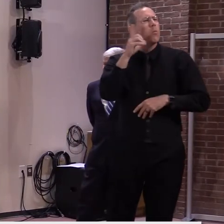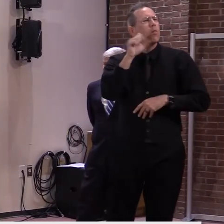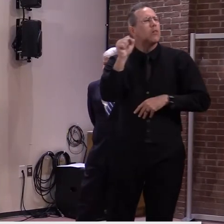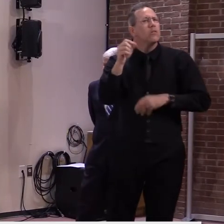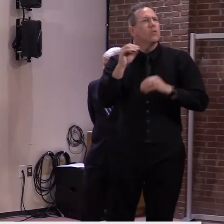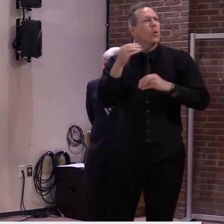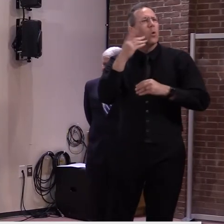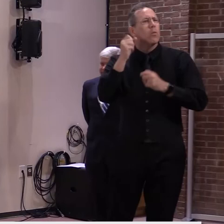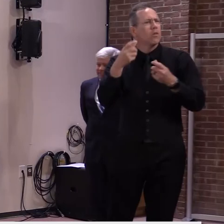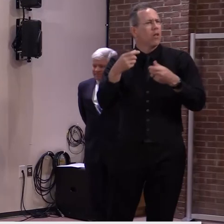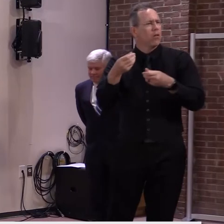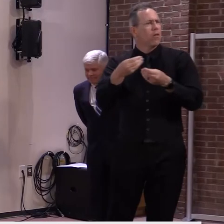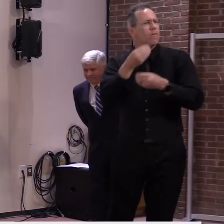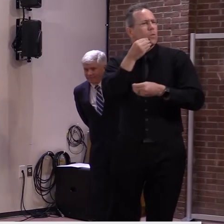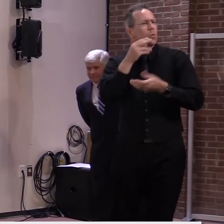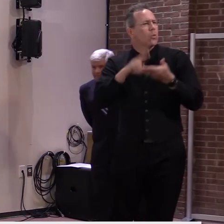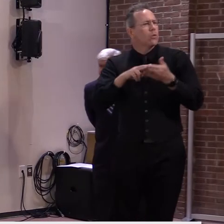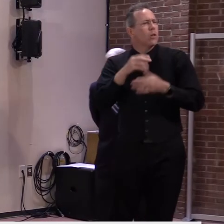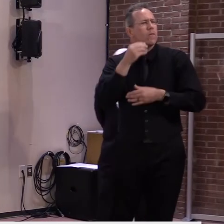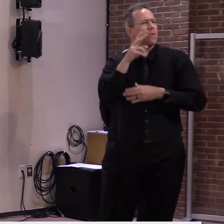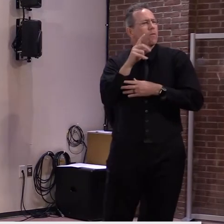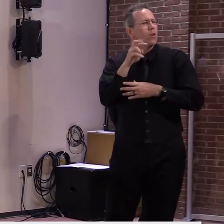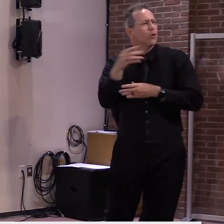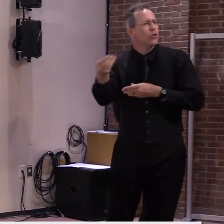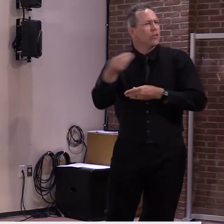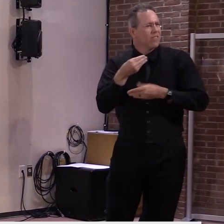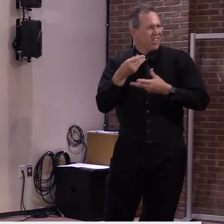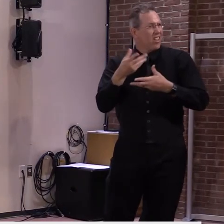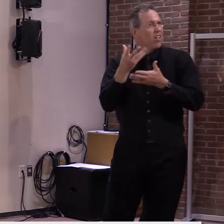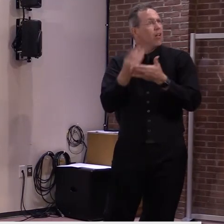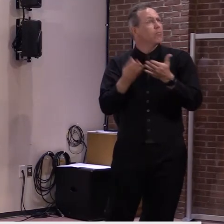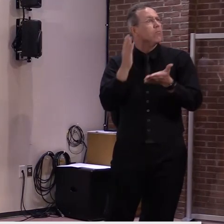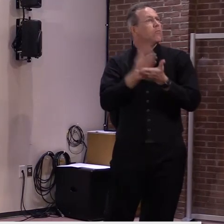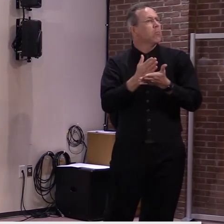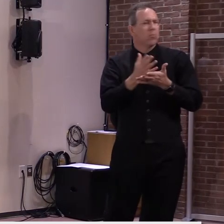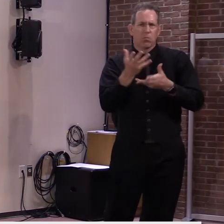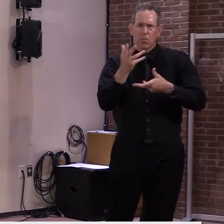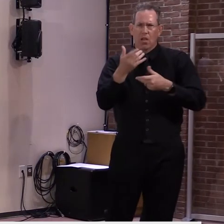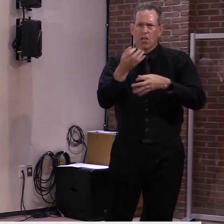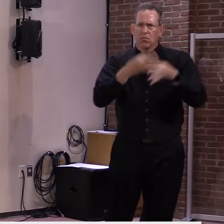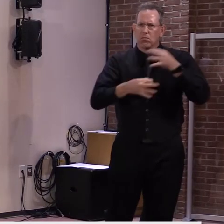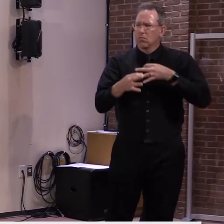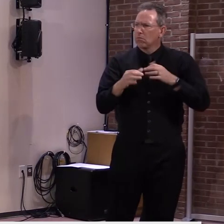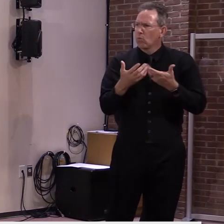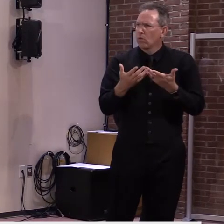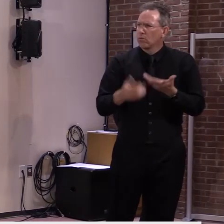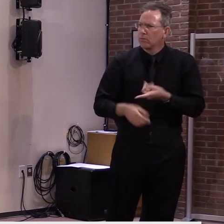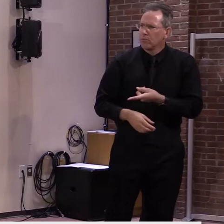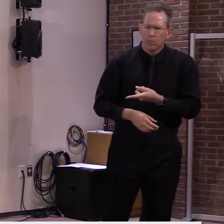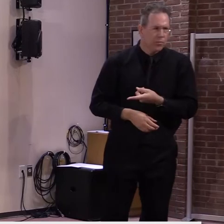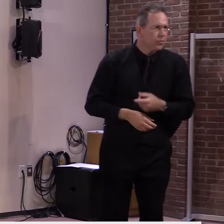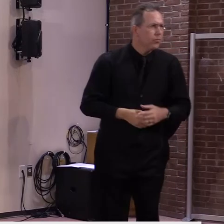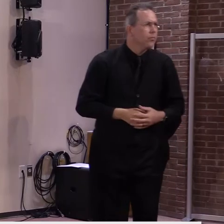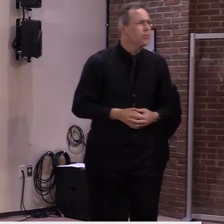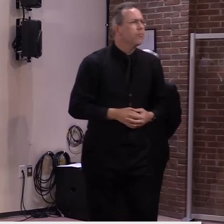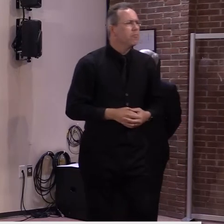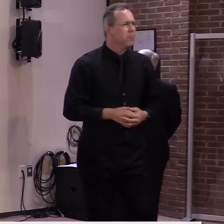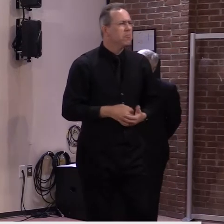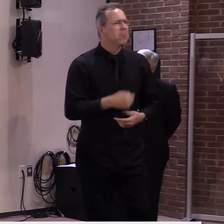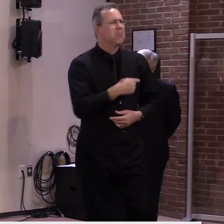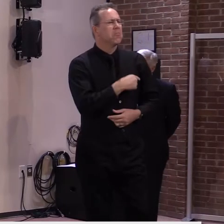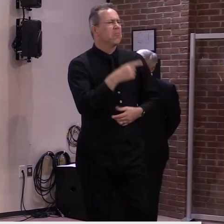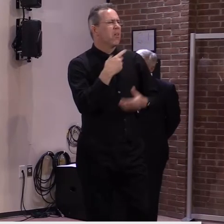that, but again, that's part of what we've been trying to advocate for over the last week or